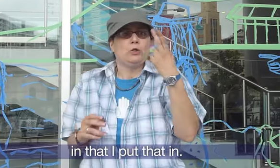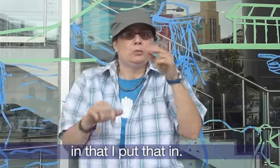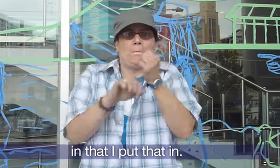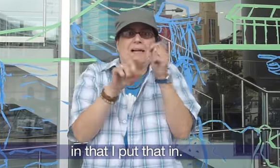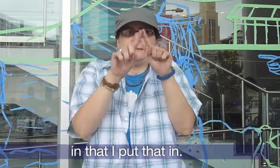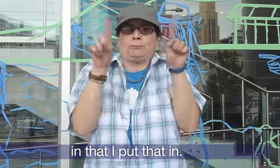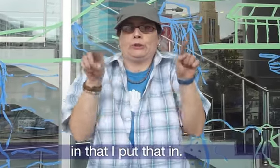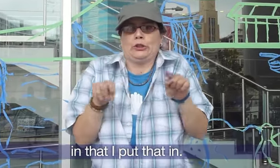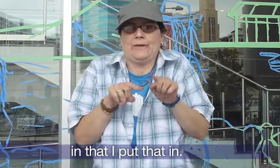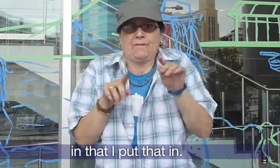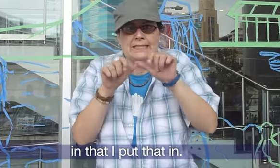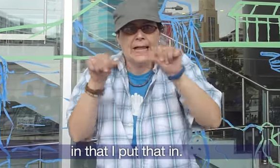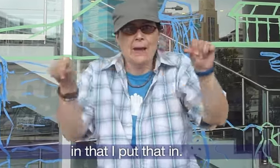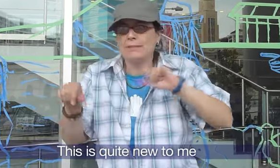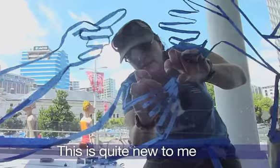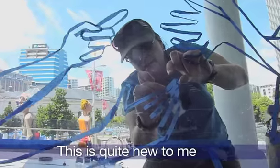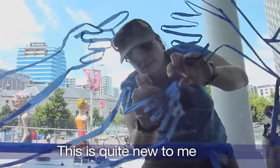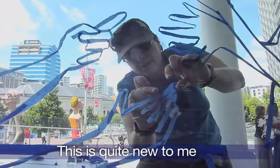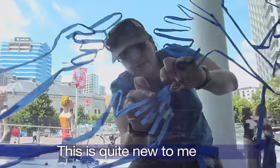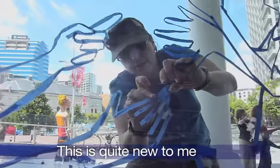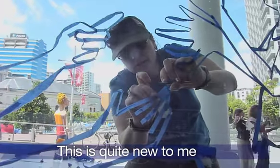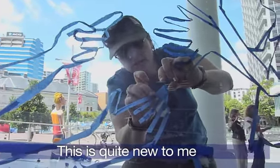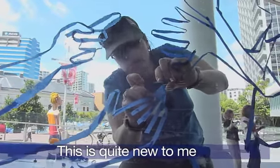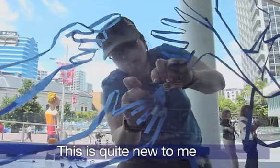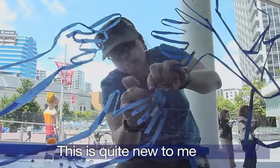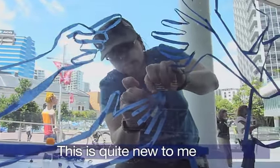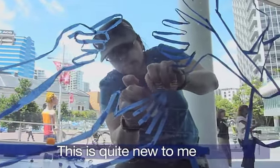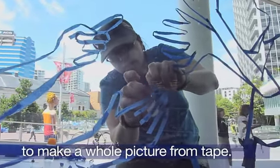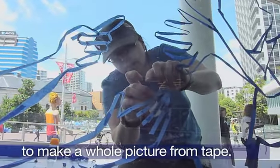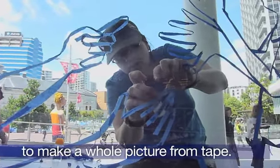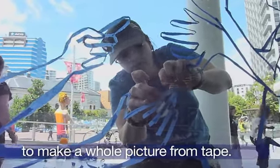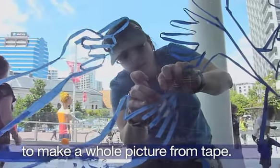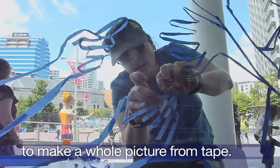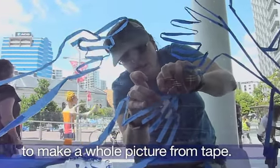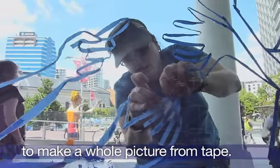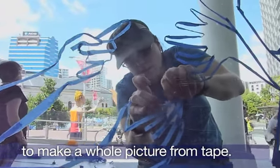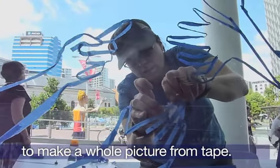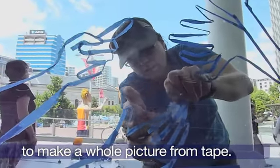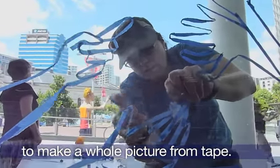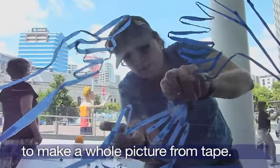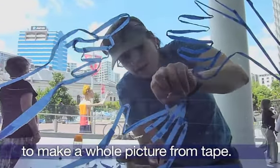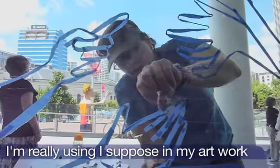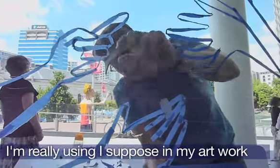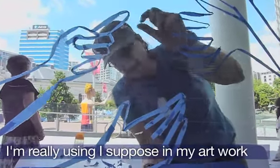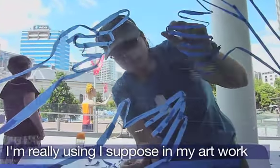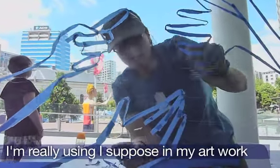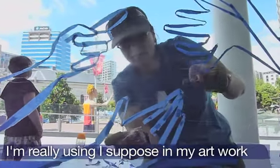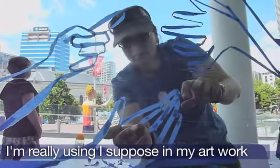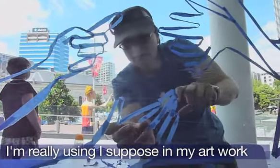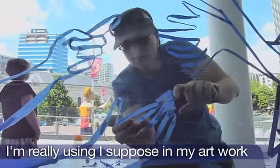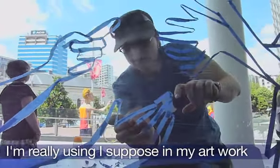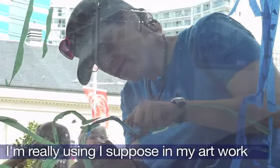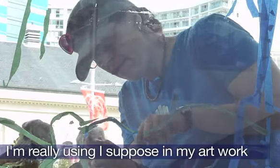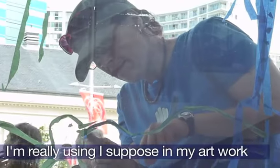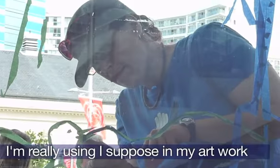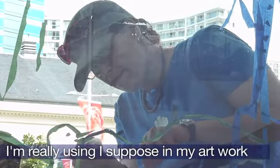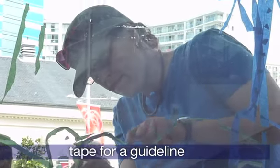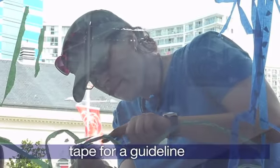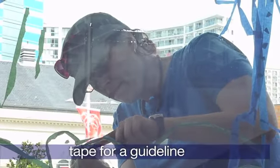in. But that's just to make, this is quite new to me, for me to make a whole picture from tape. I'm really using, I suppose, my artwork tape